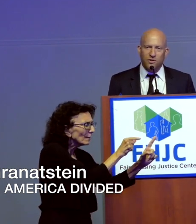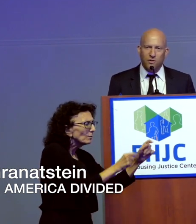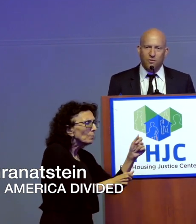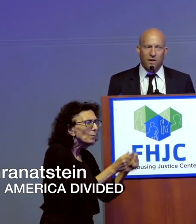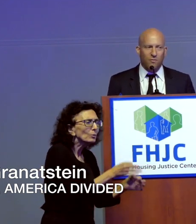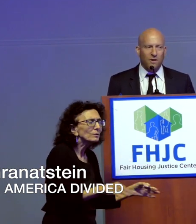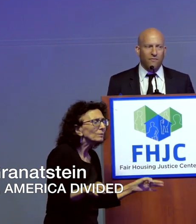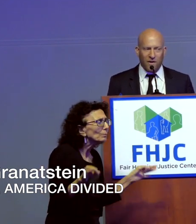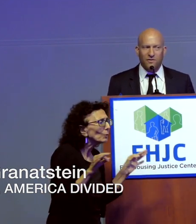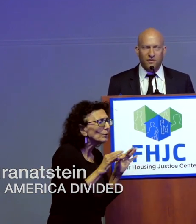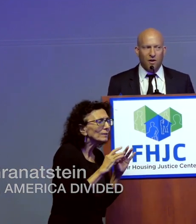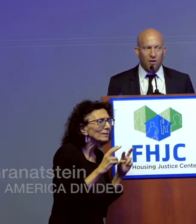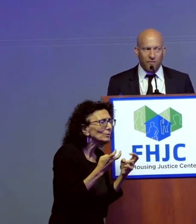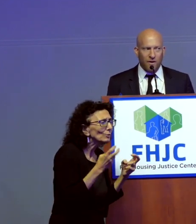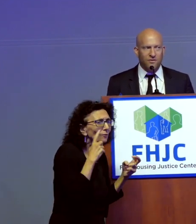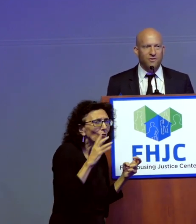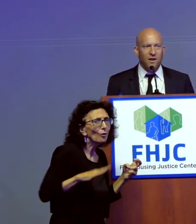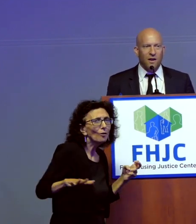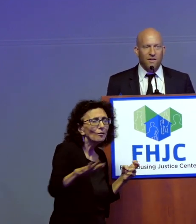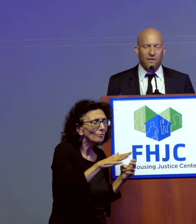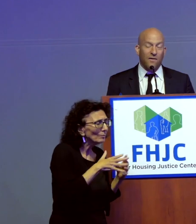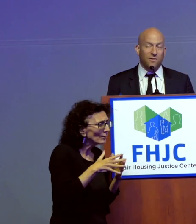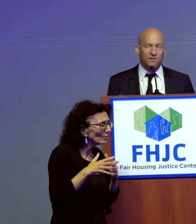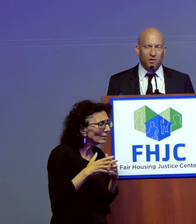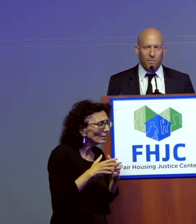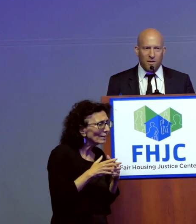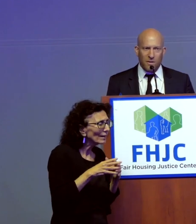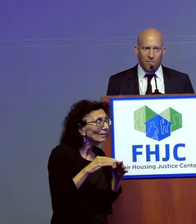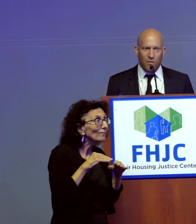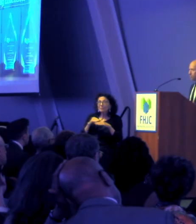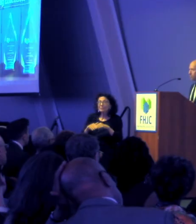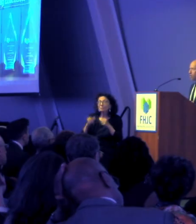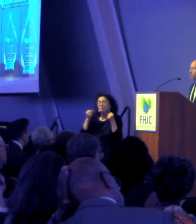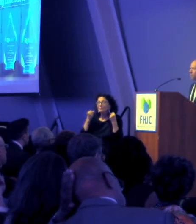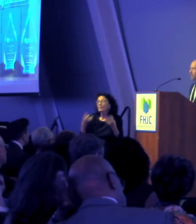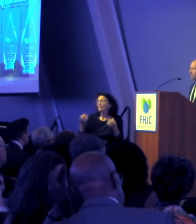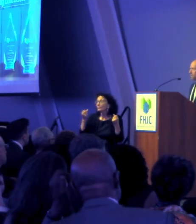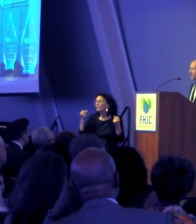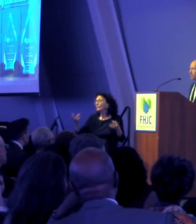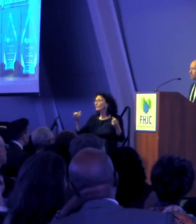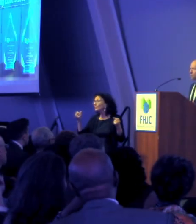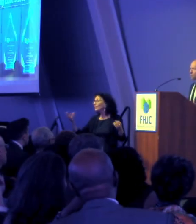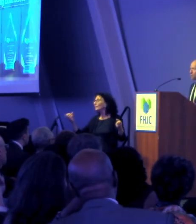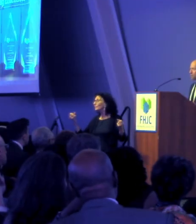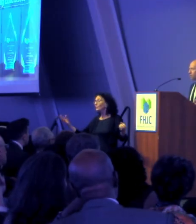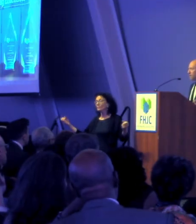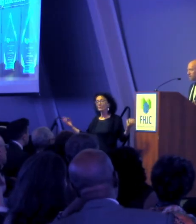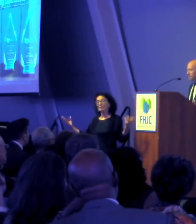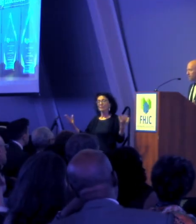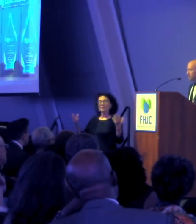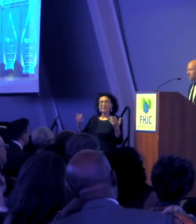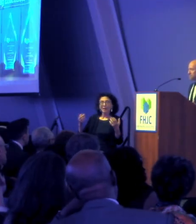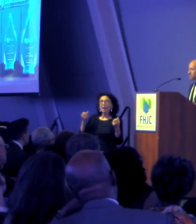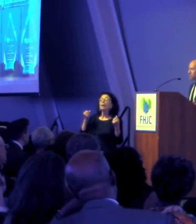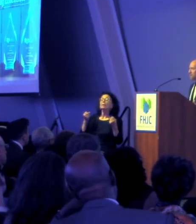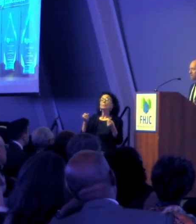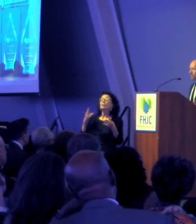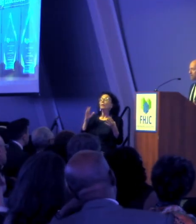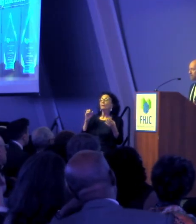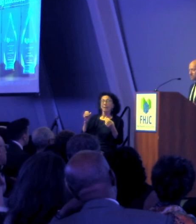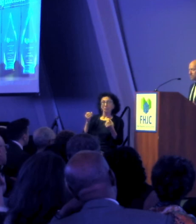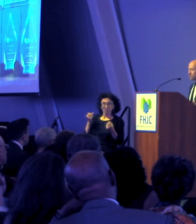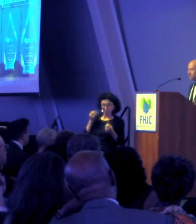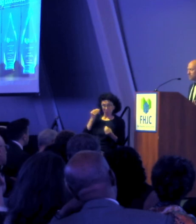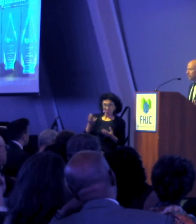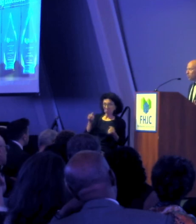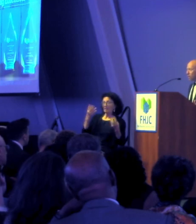important issue that really faces all of us, that affects so many people, but that so many Americans, too many